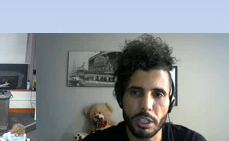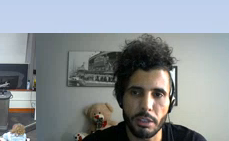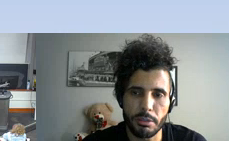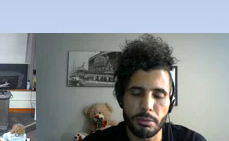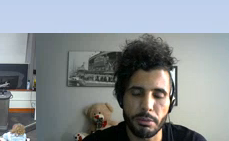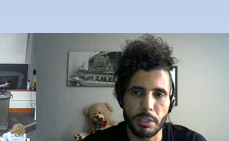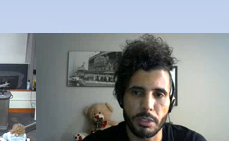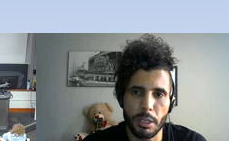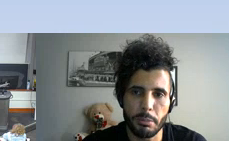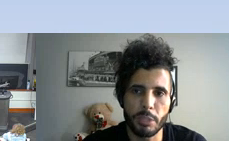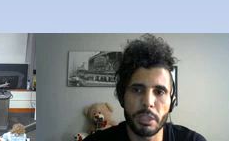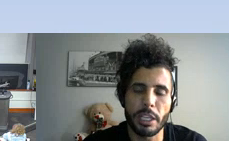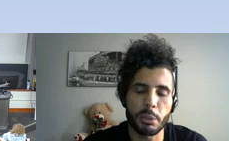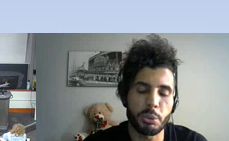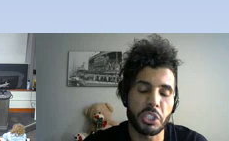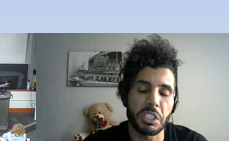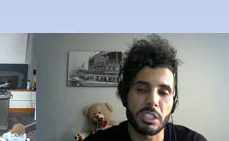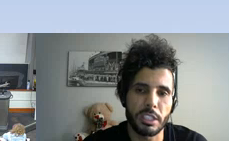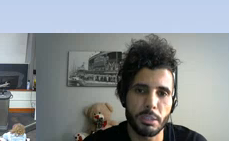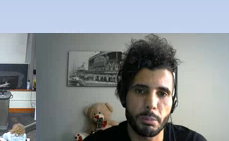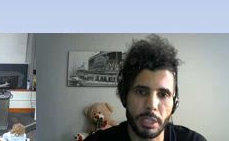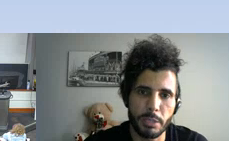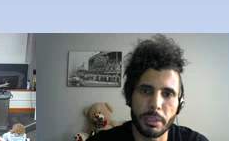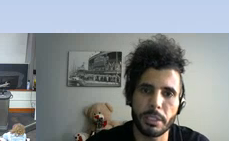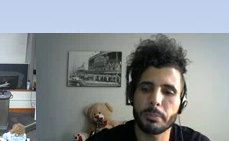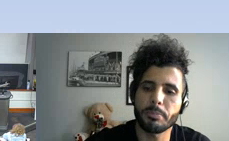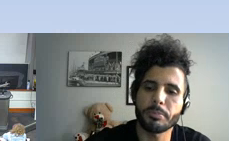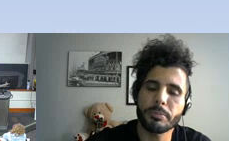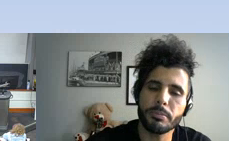of human language, which is displacement.